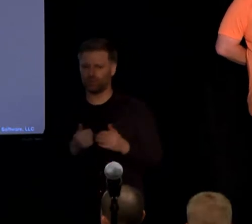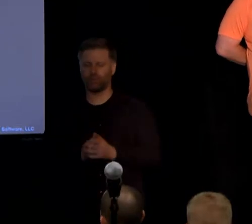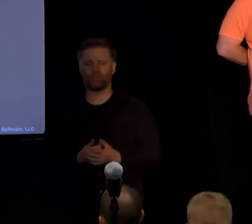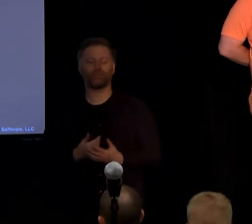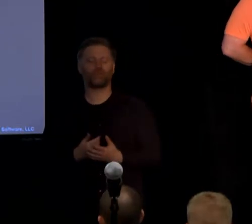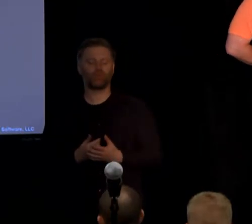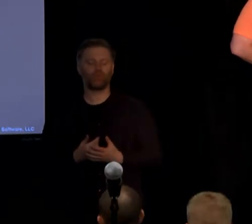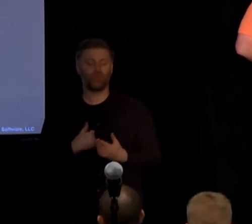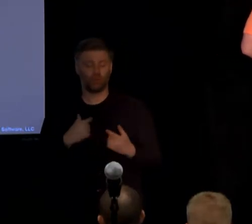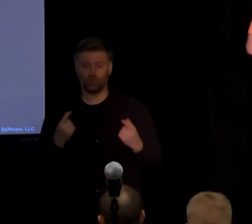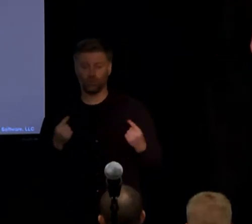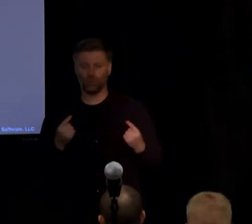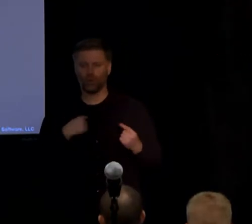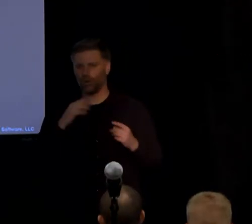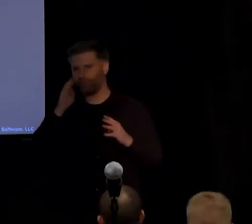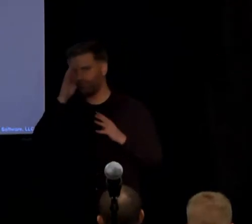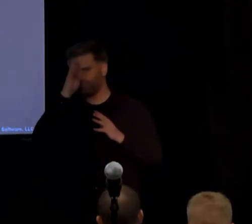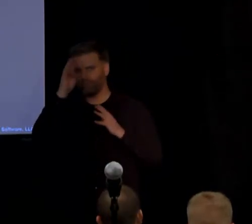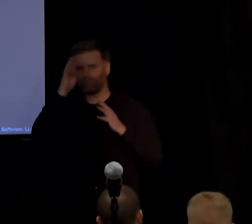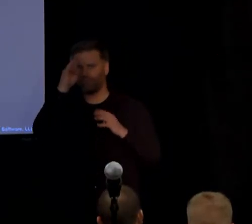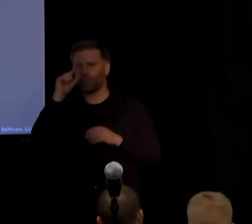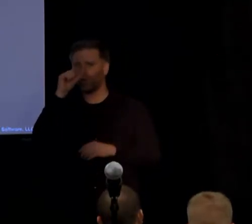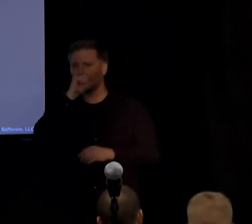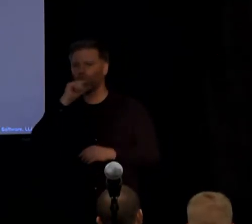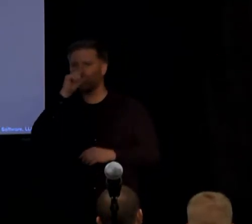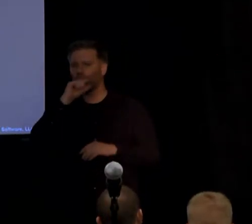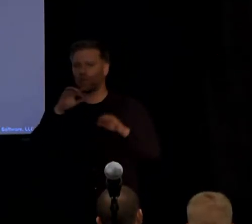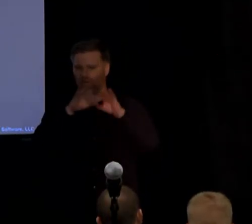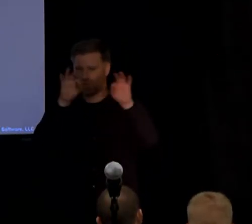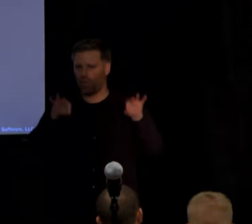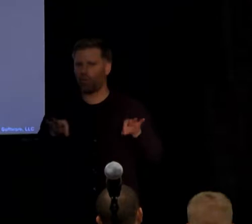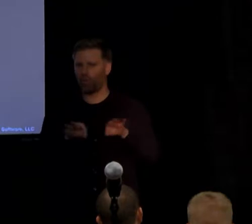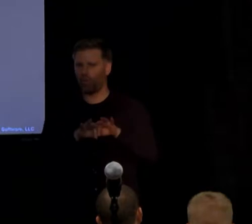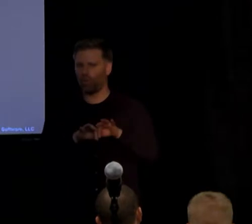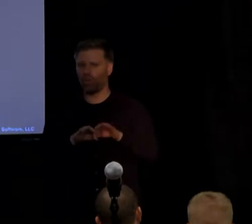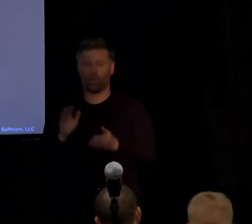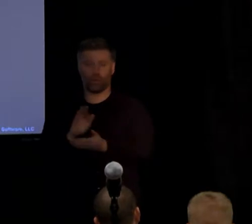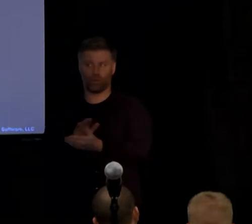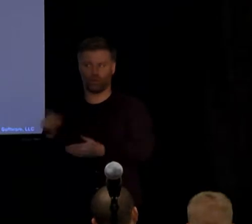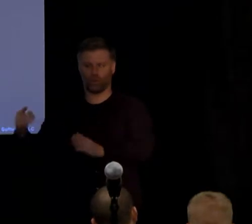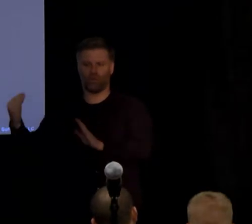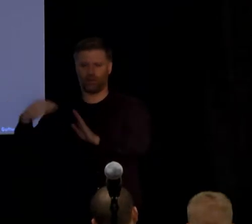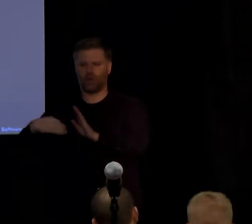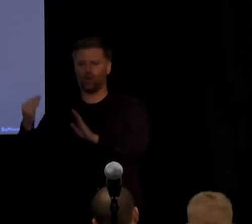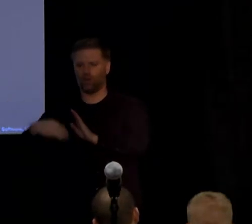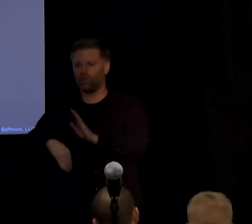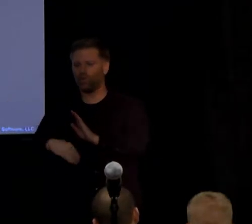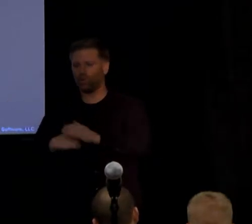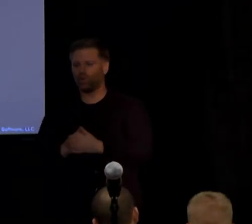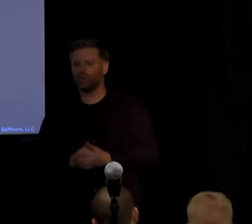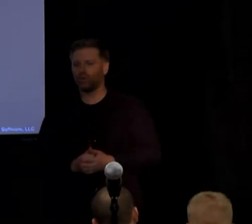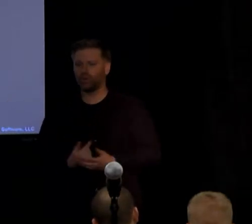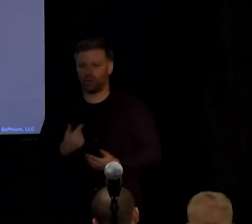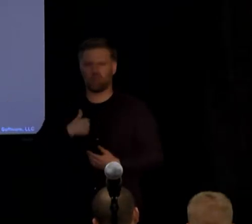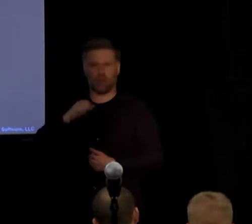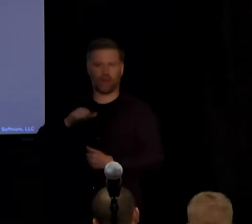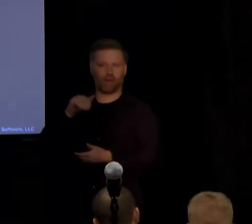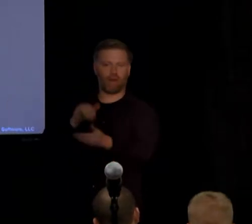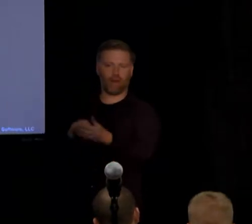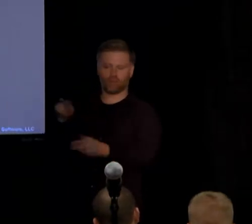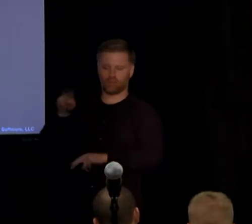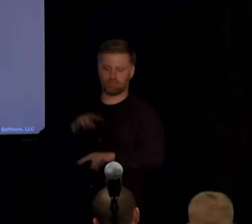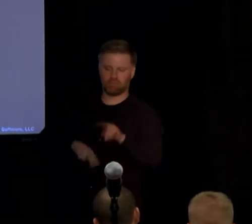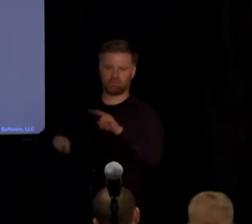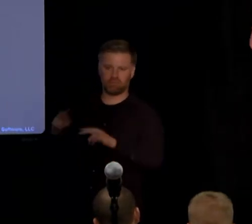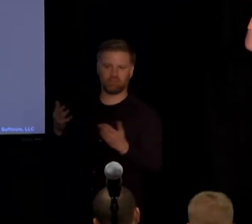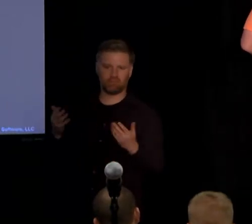up with a Google form that the schools fill out, and I have access to that. So